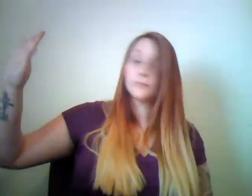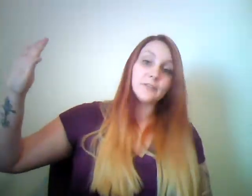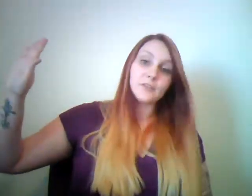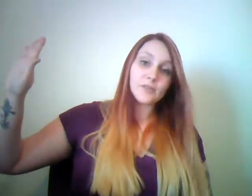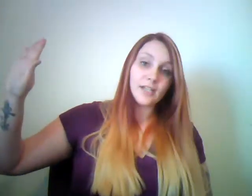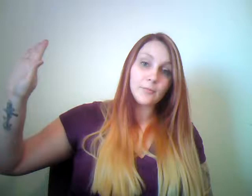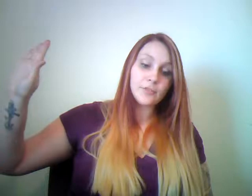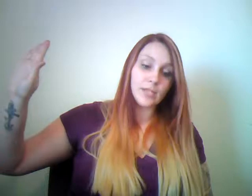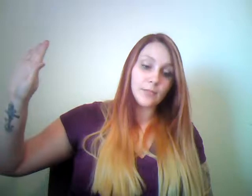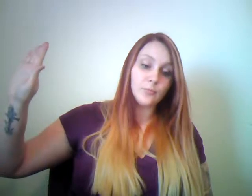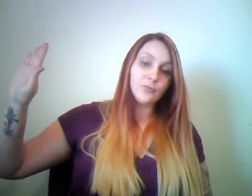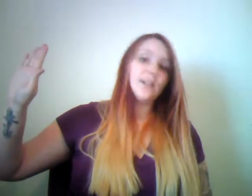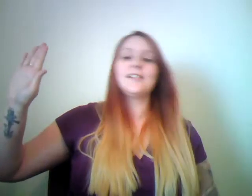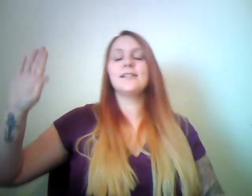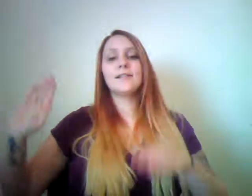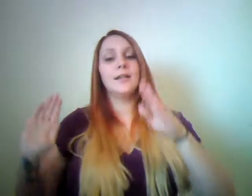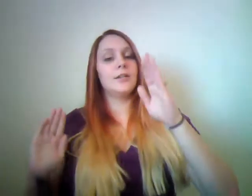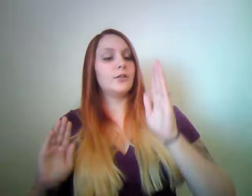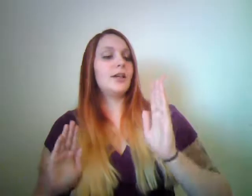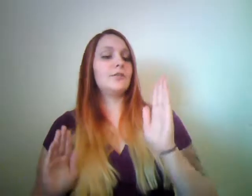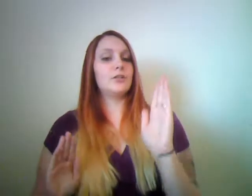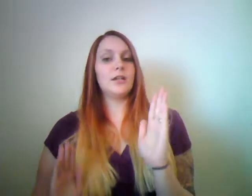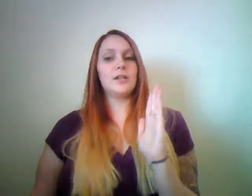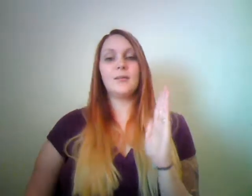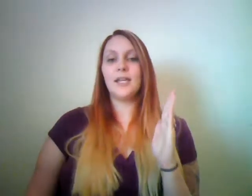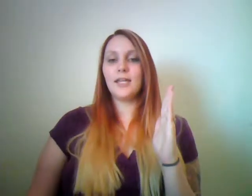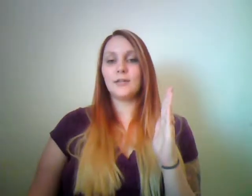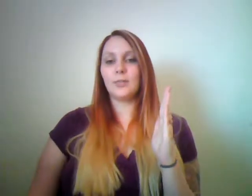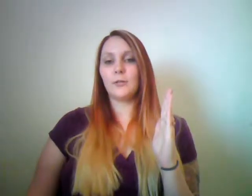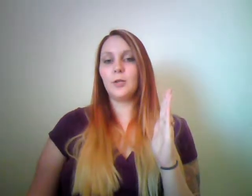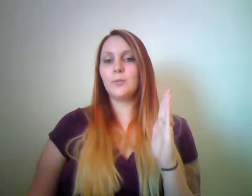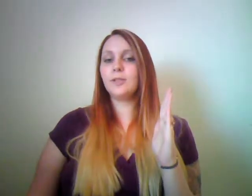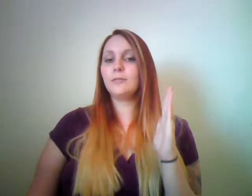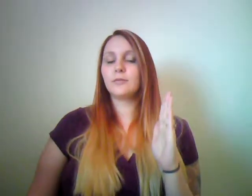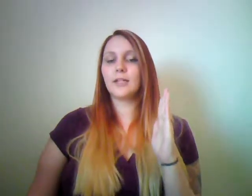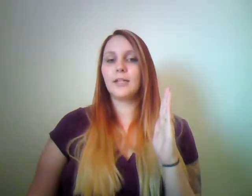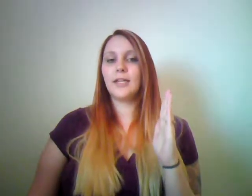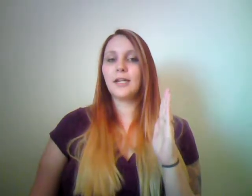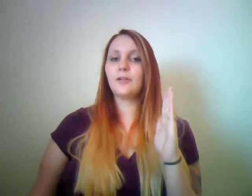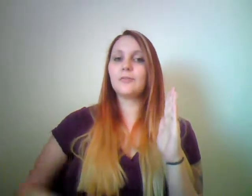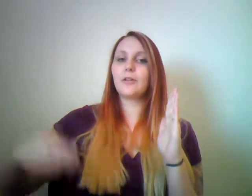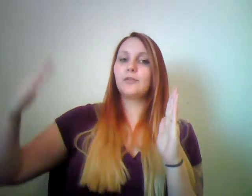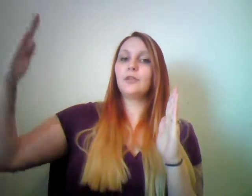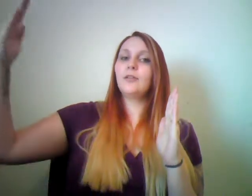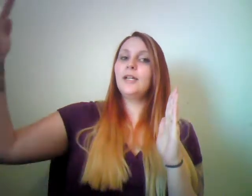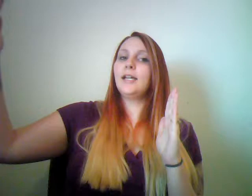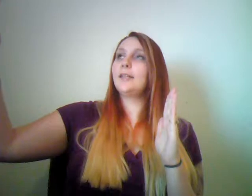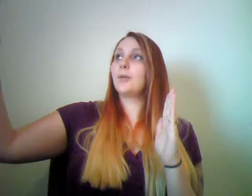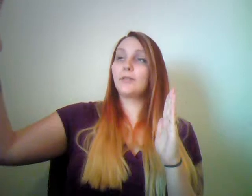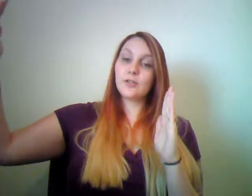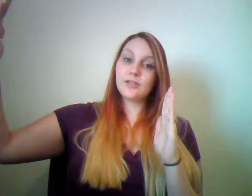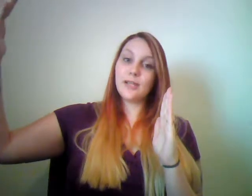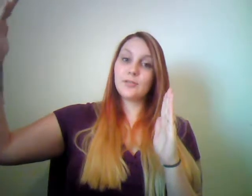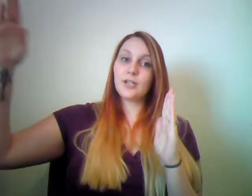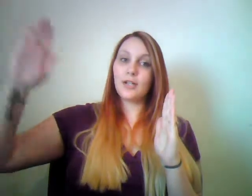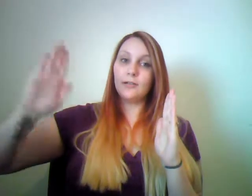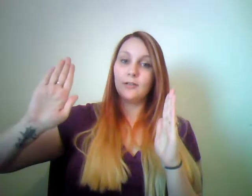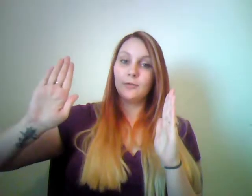you establish God. Presence, you're going to have your non-dominant hand, palm open, kind of hanging out in front of you. And then wherever you establish God, with